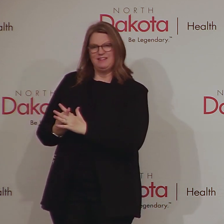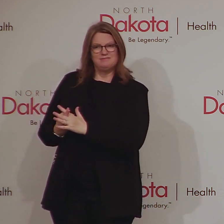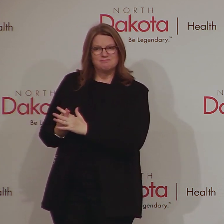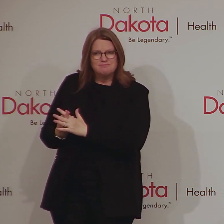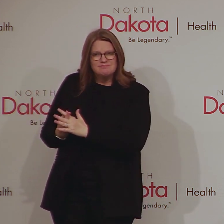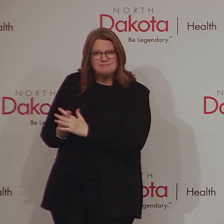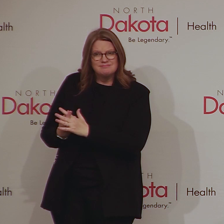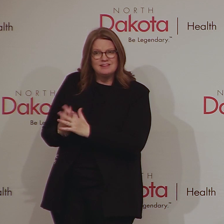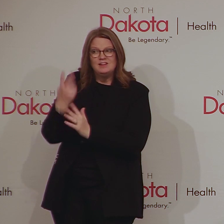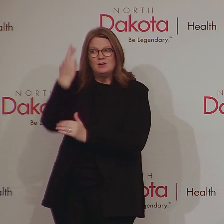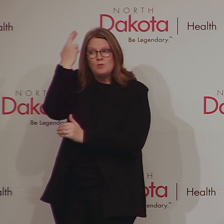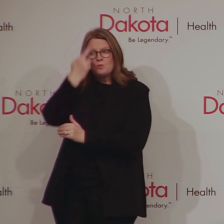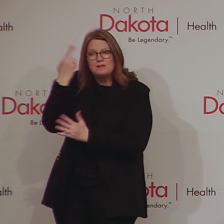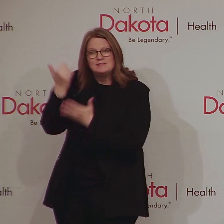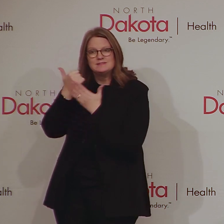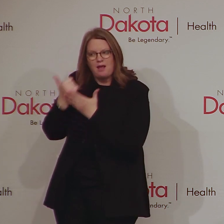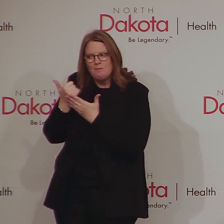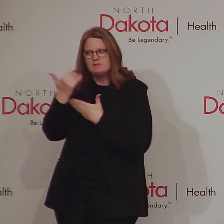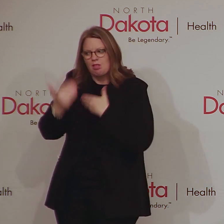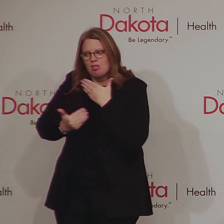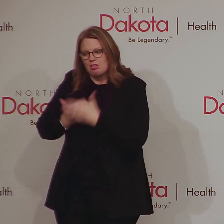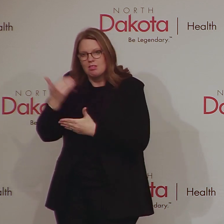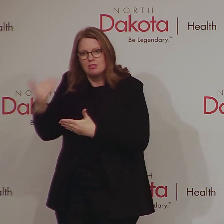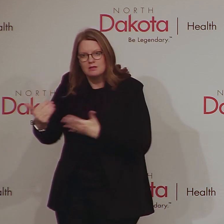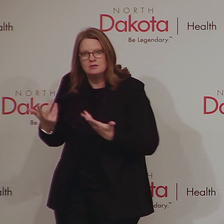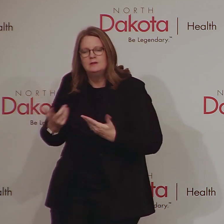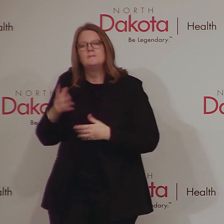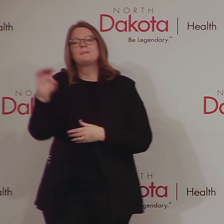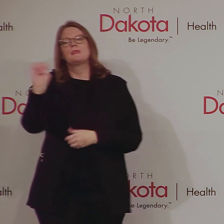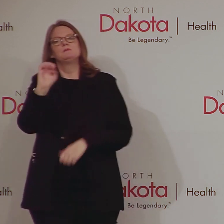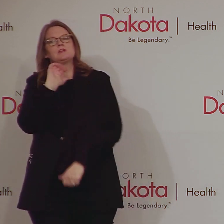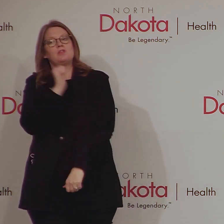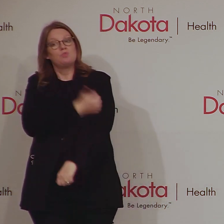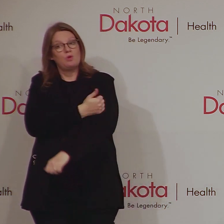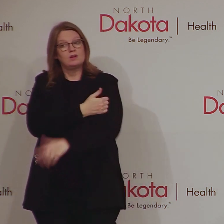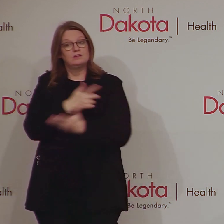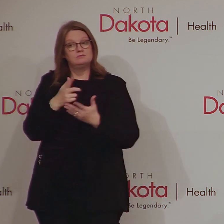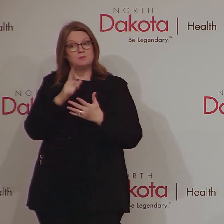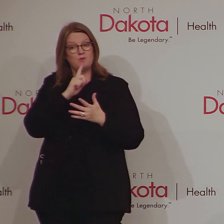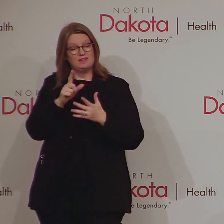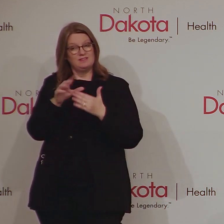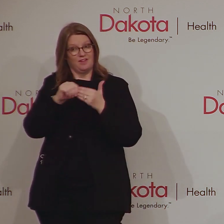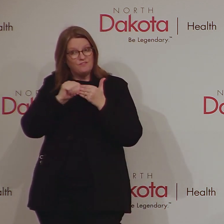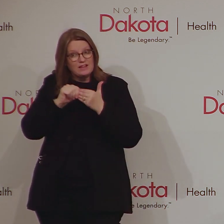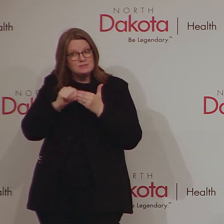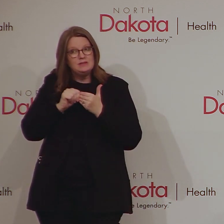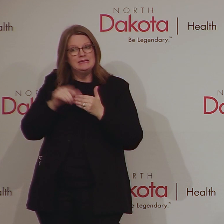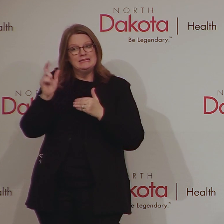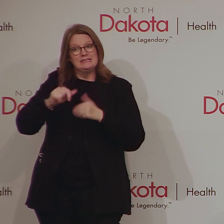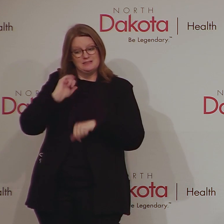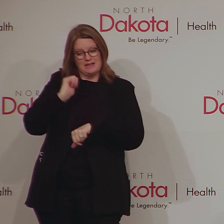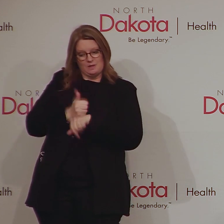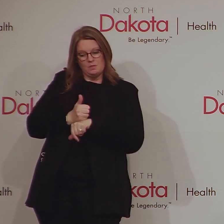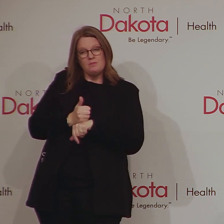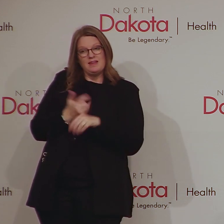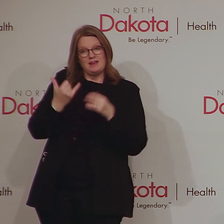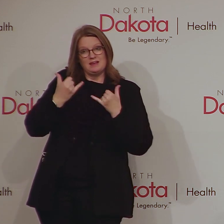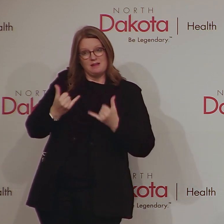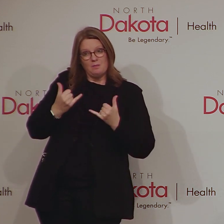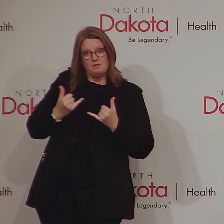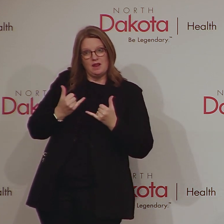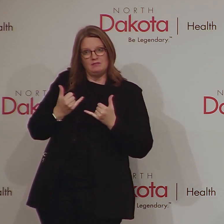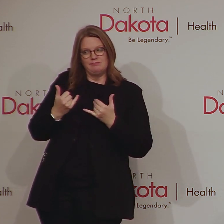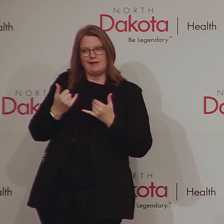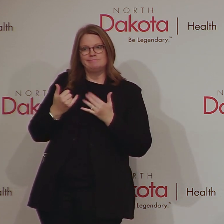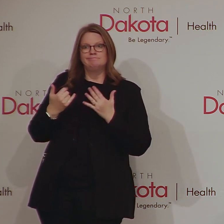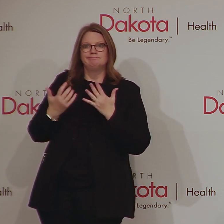navigate through this. Our emergency authority maintains the flexibility needed to implement and update protocols to ensure